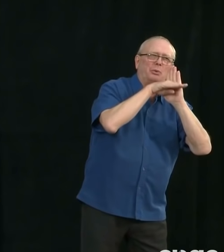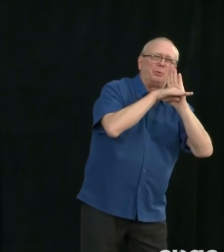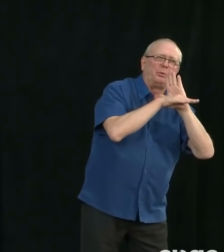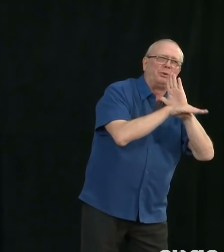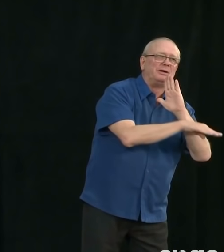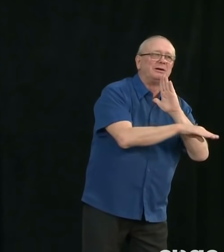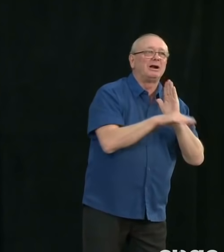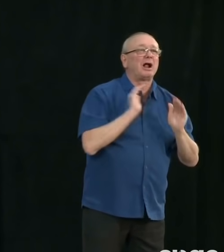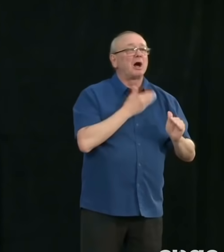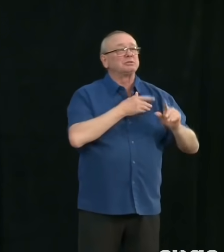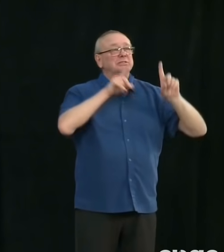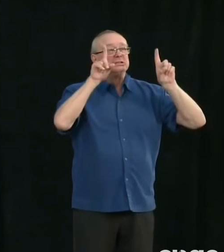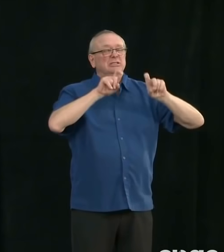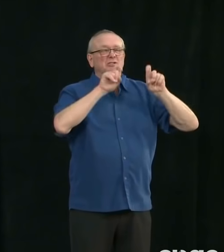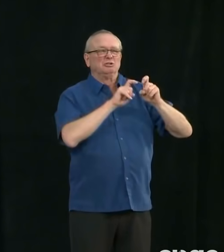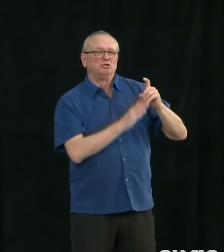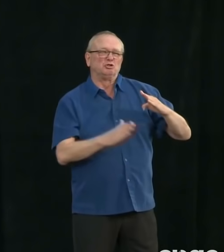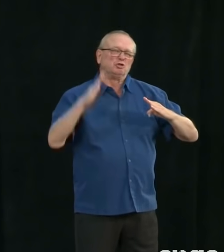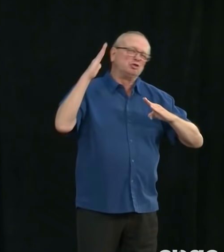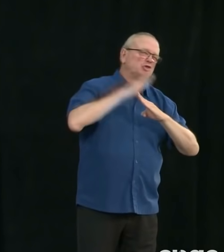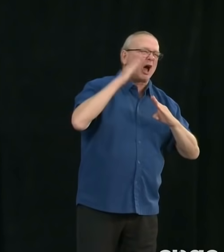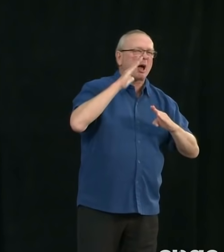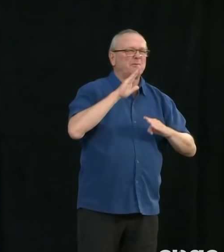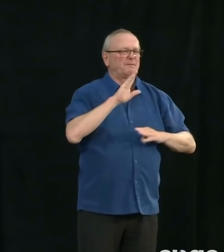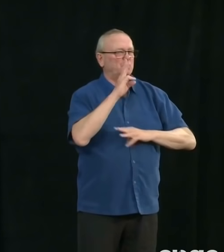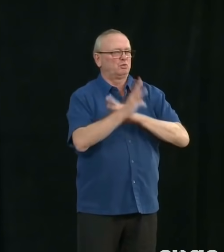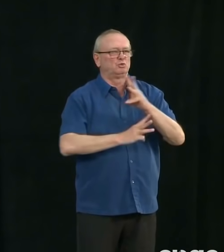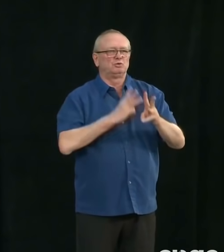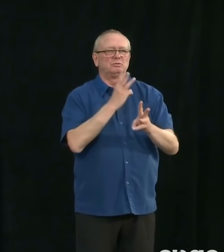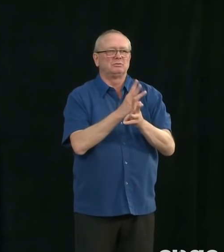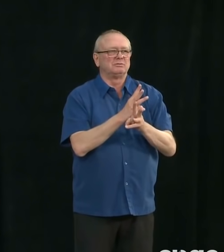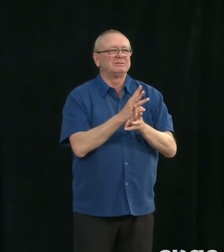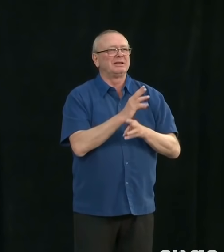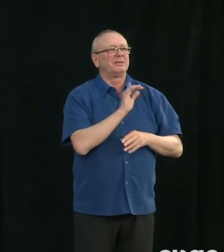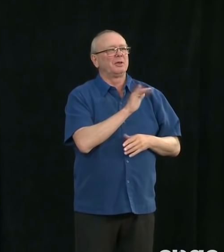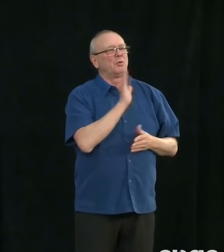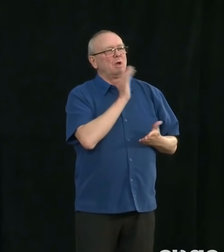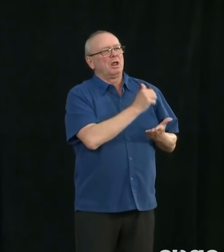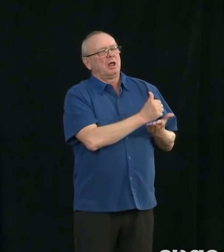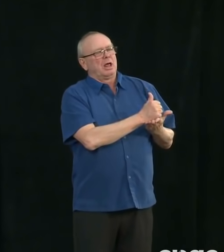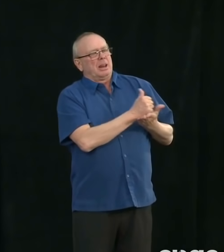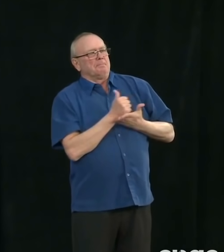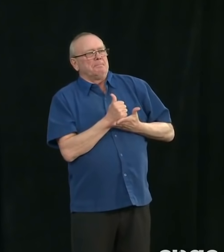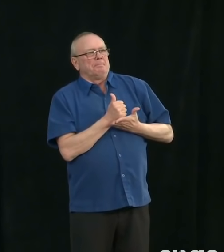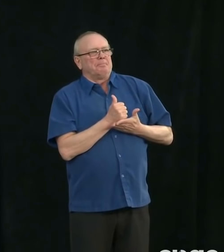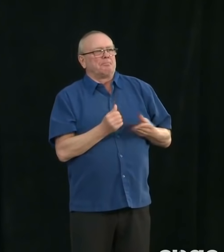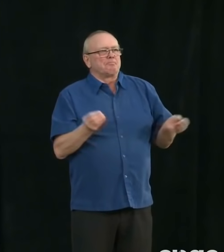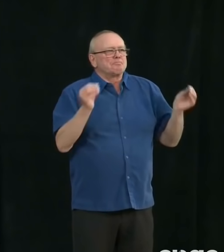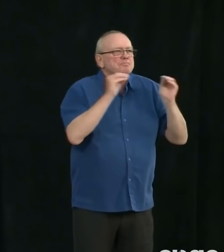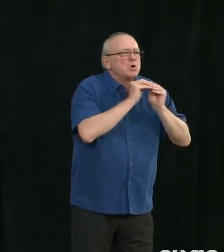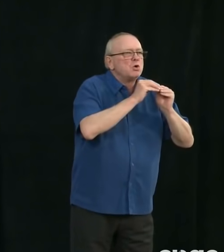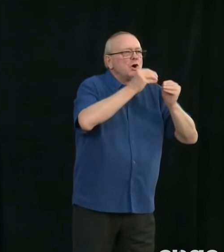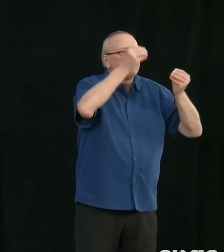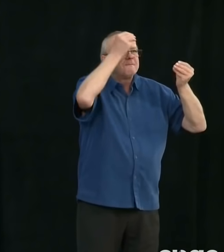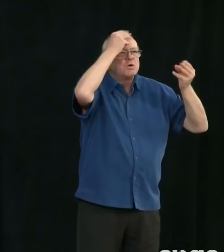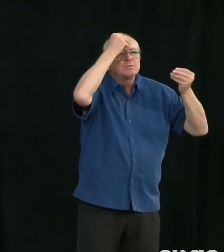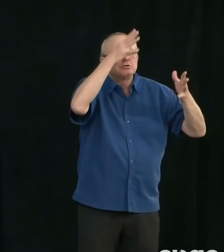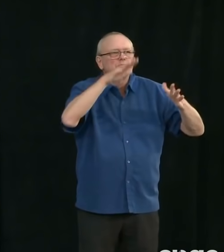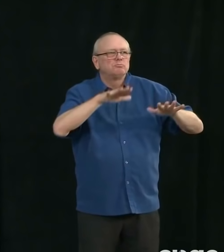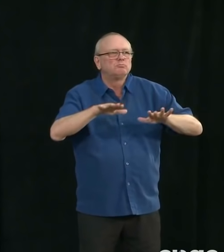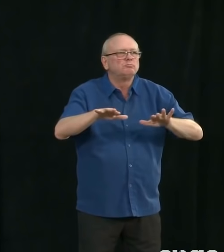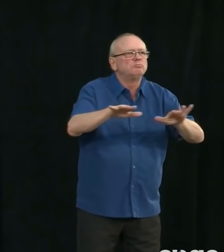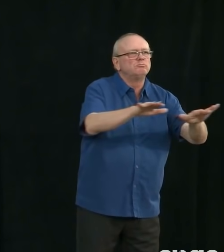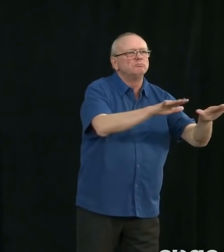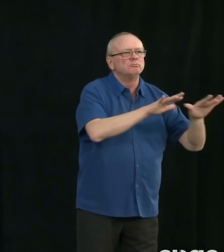world. Once again, I encourage anyone who has symptoms to please arrange for testing, which will help us track and manage the spread